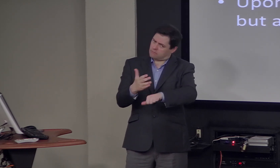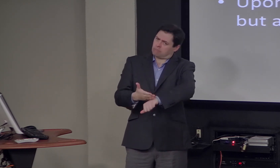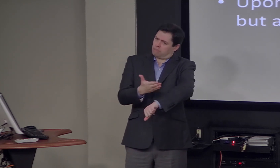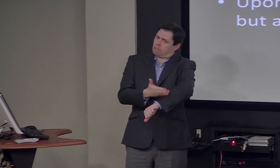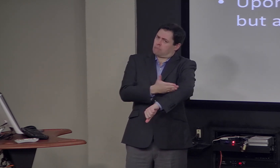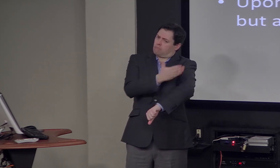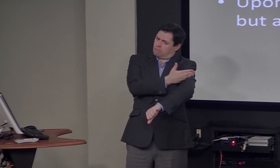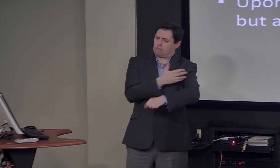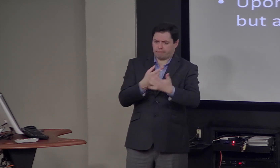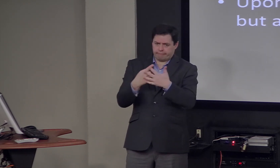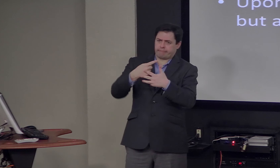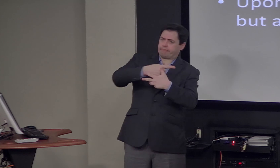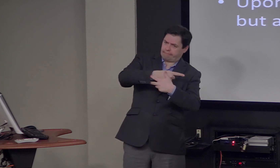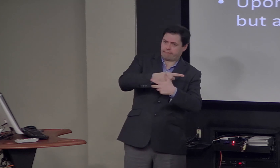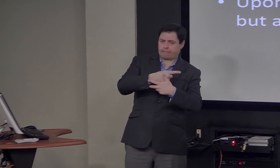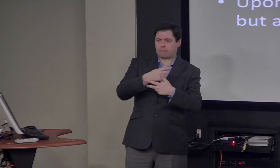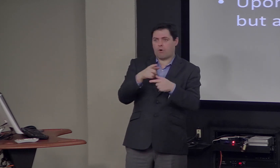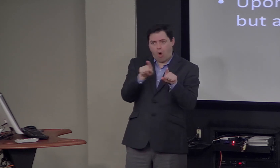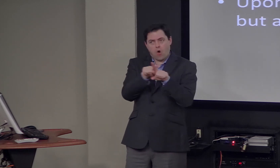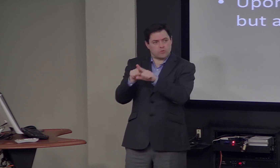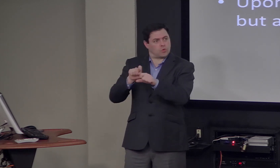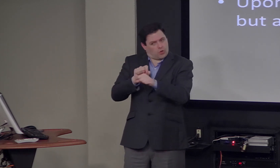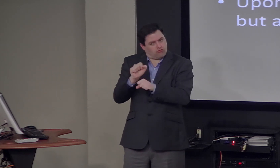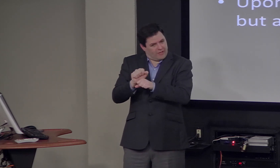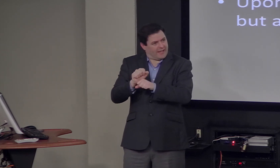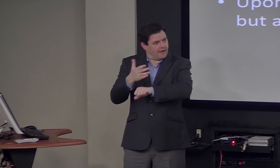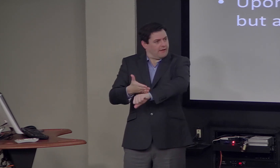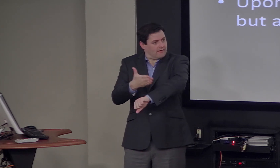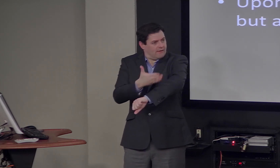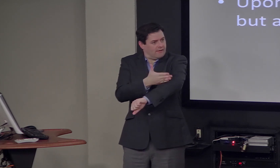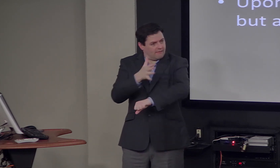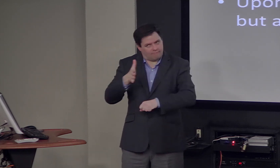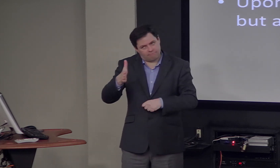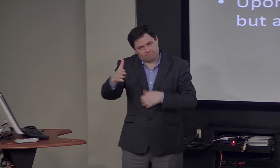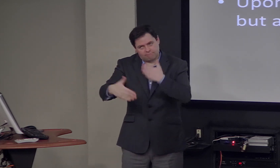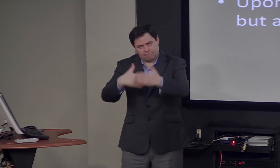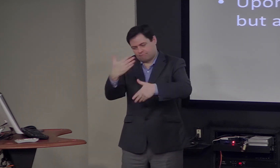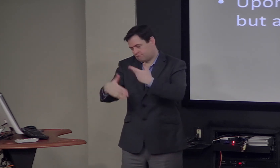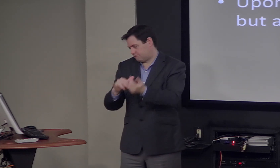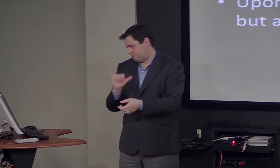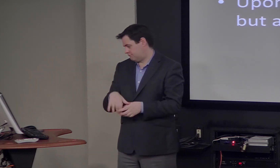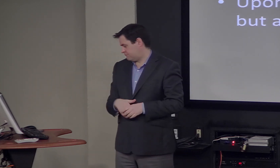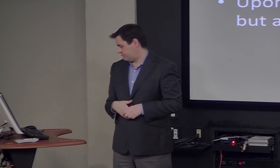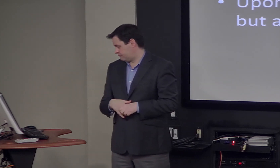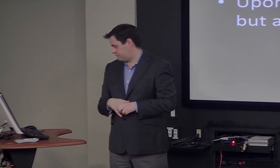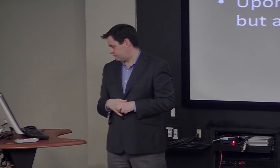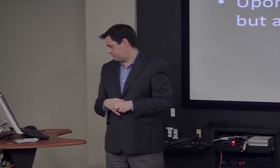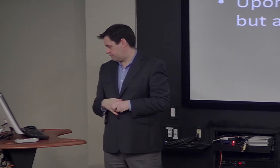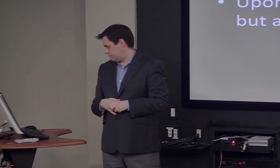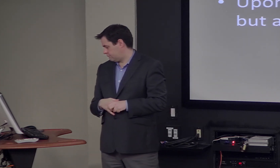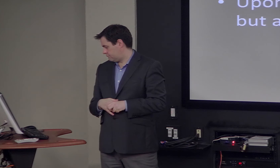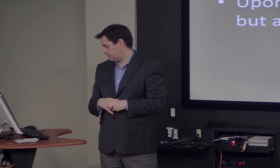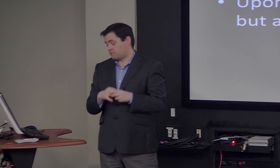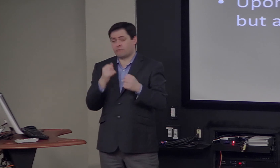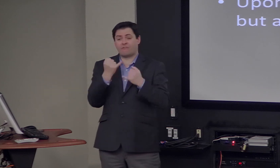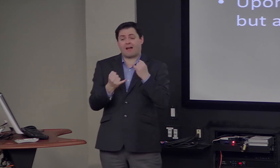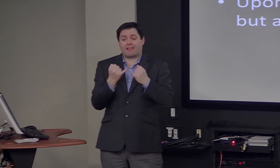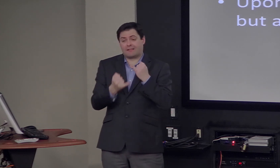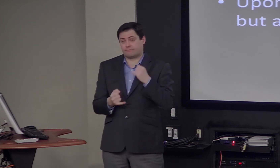labeled here, and that upon graduation, interpreters continue to improve upon their language ability,